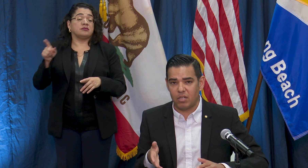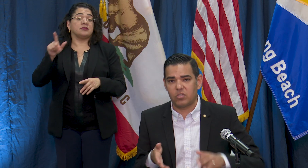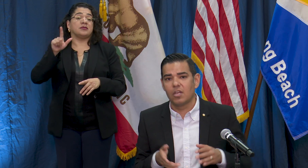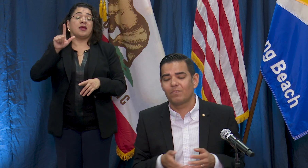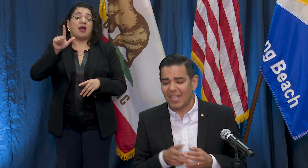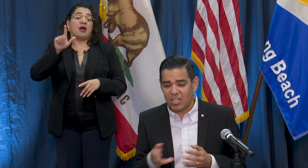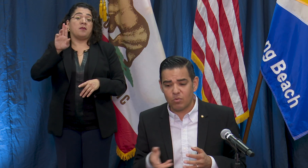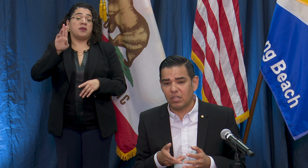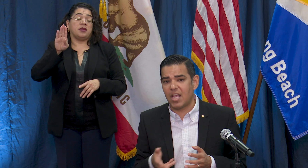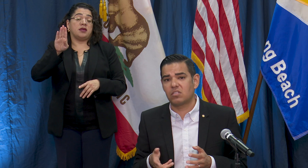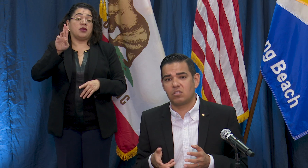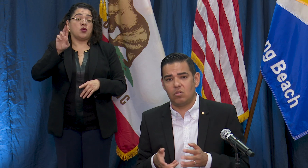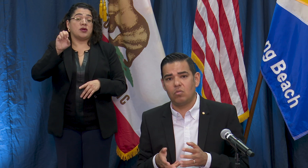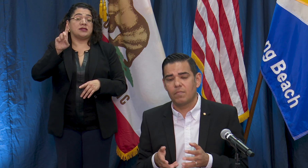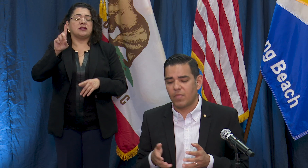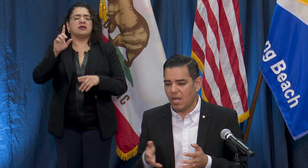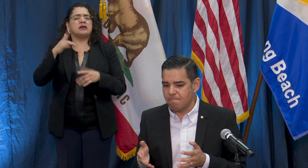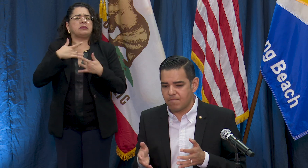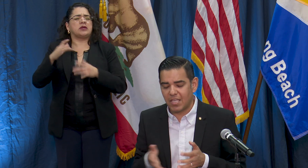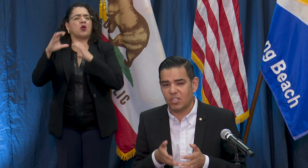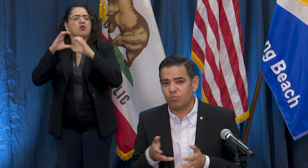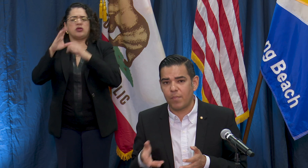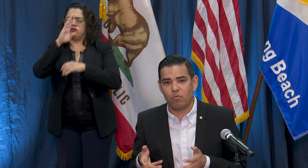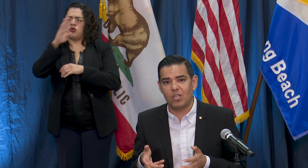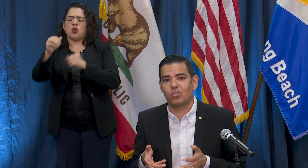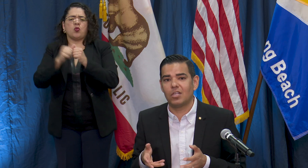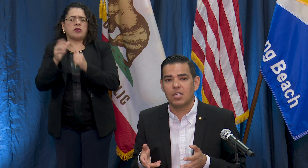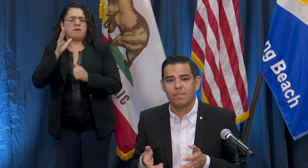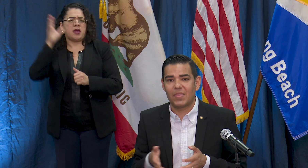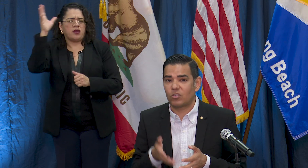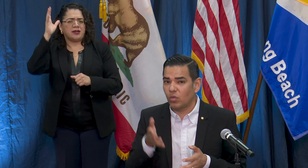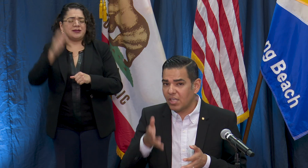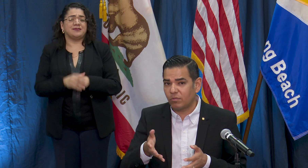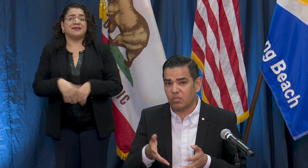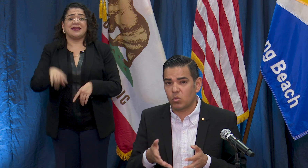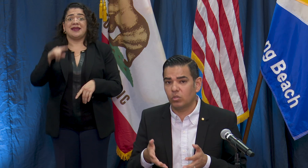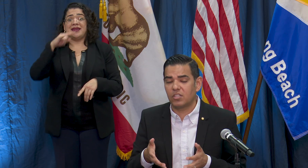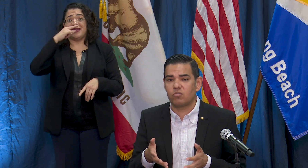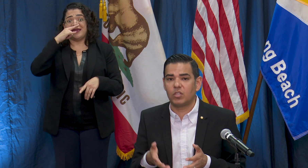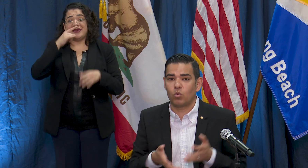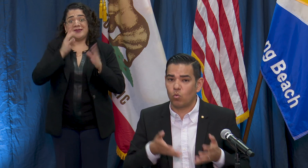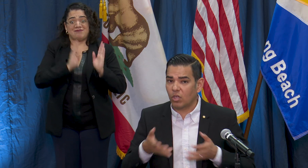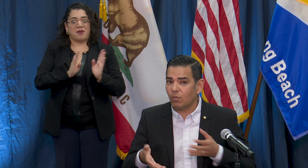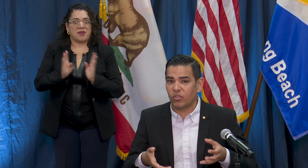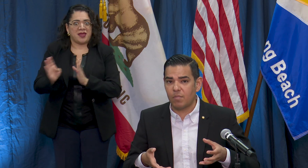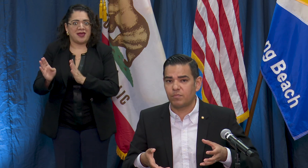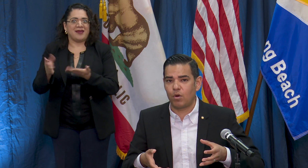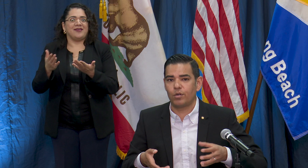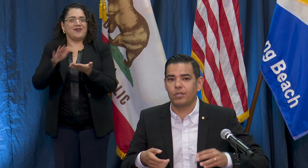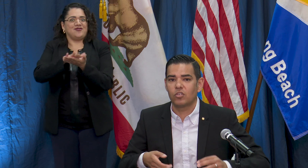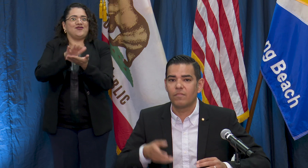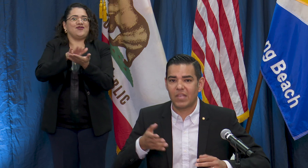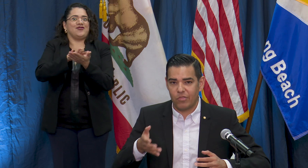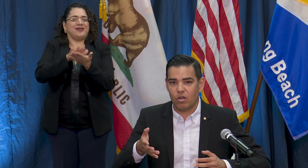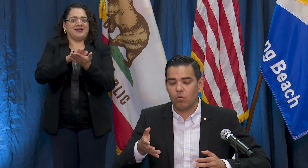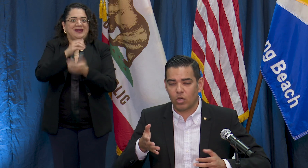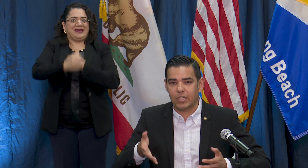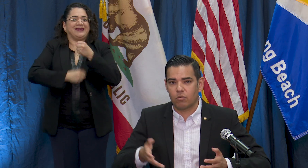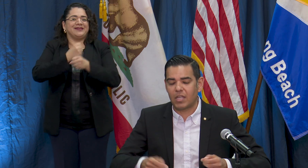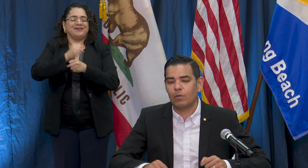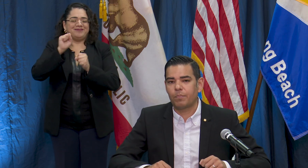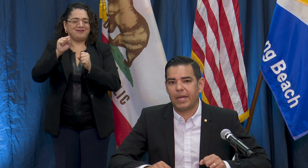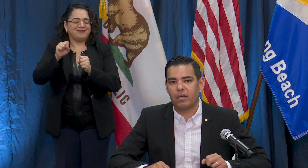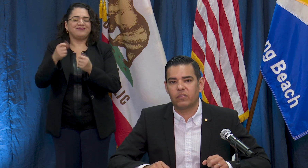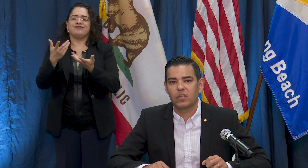with parents. As it relates to kids' preparation, that's really up to the school district. We're working with them as partners, and they're